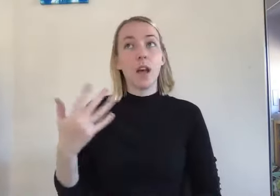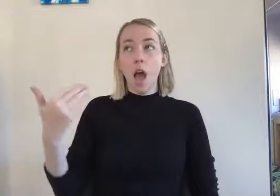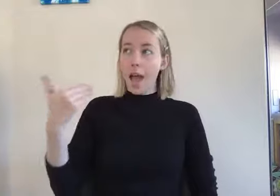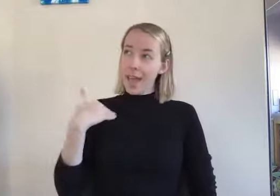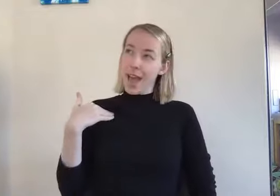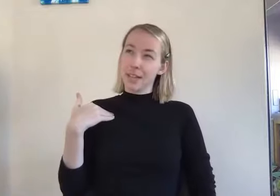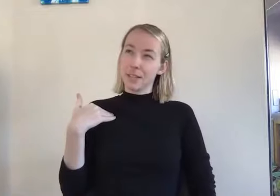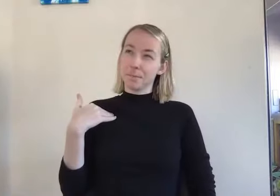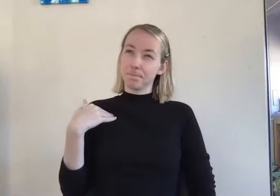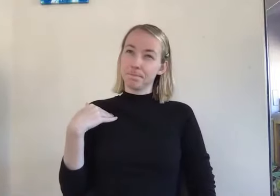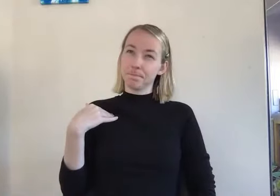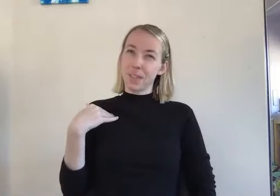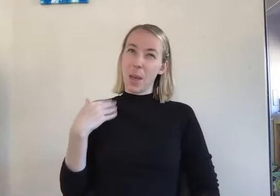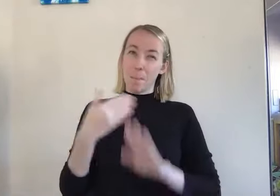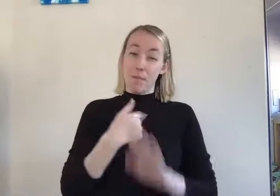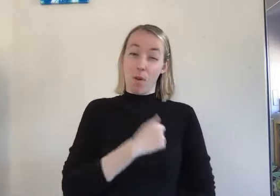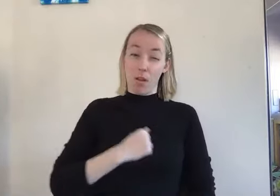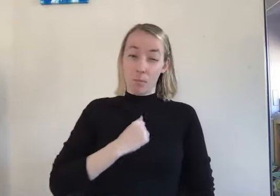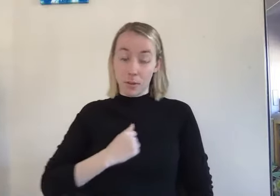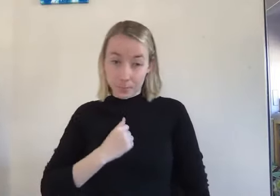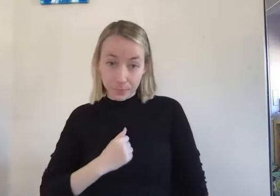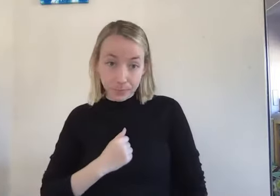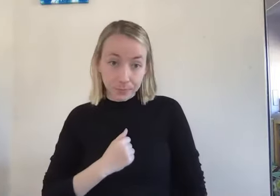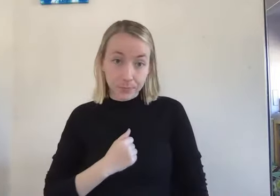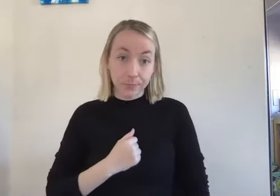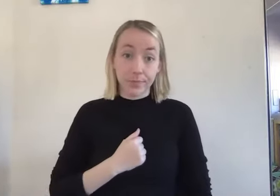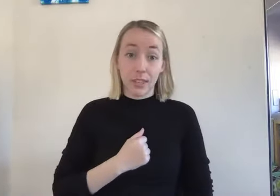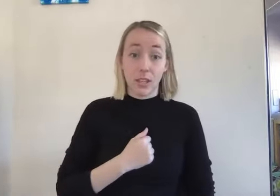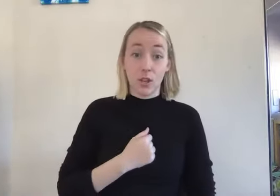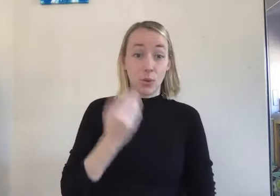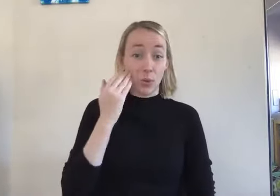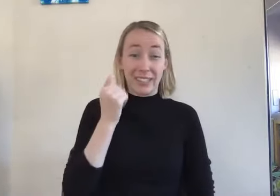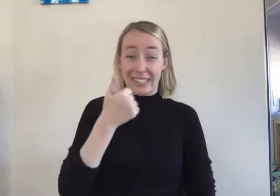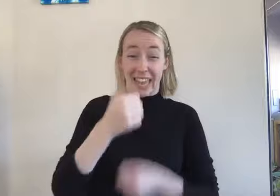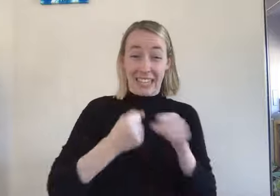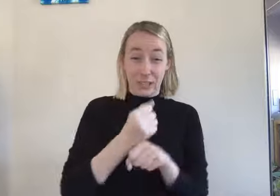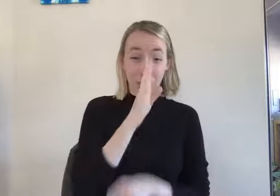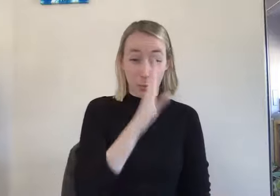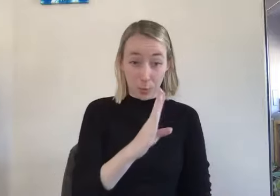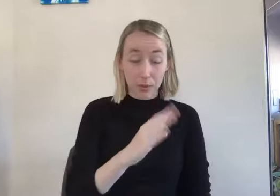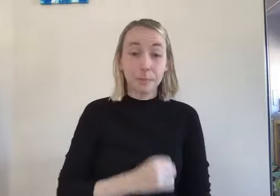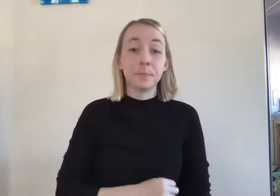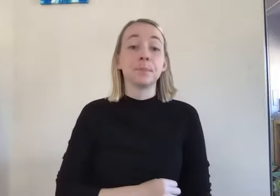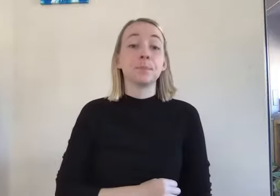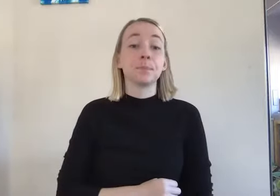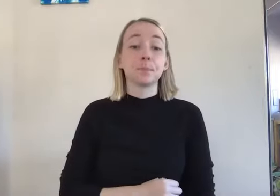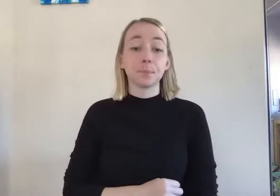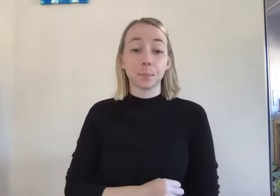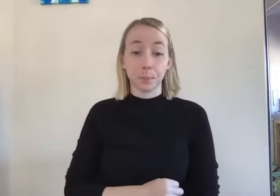I had a deal before I made the amends, and this was in the first 10 years really that I got busy with